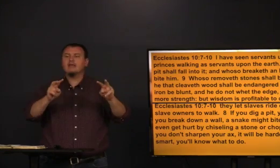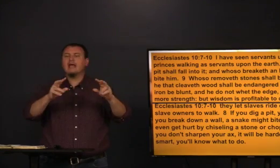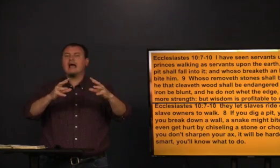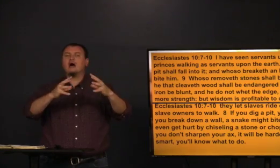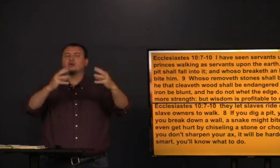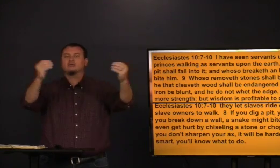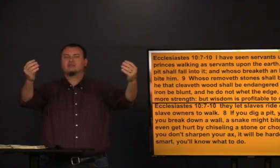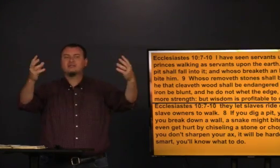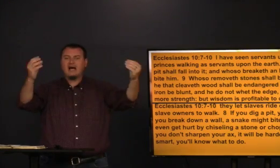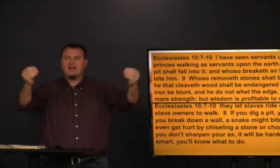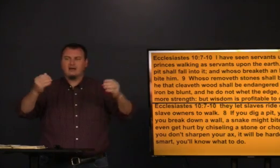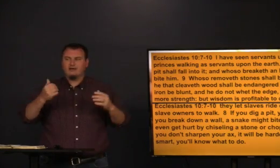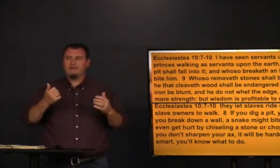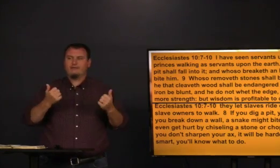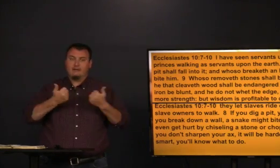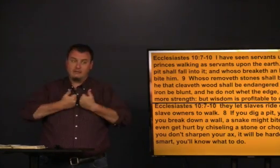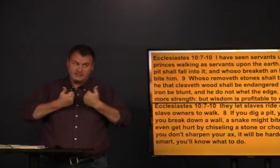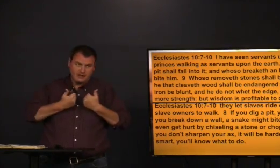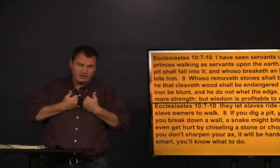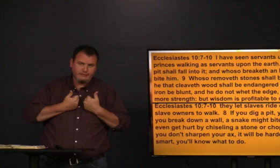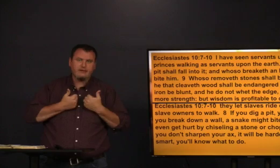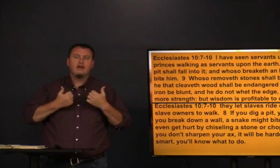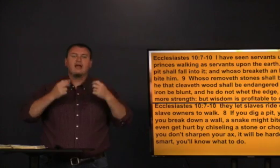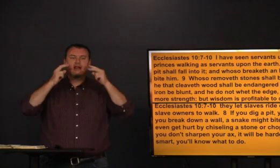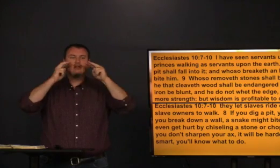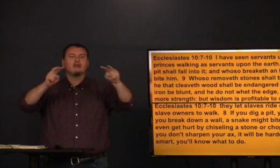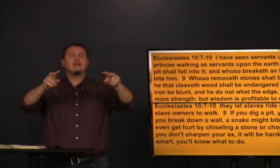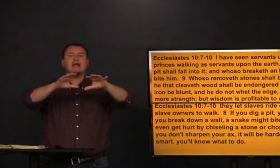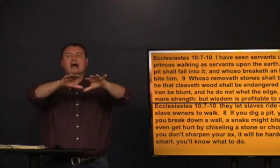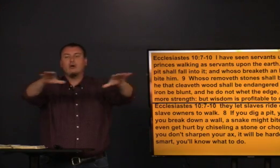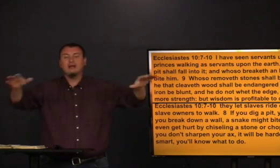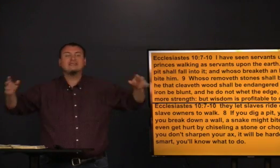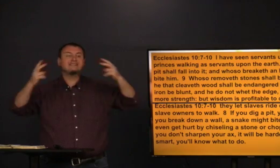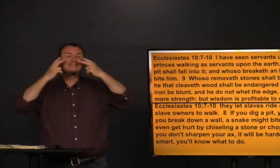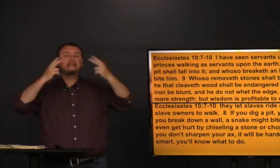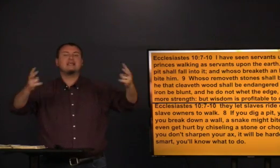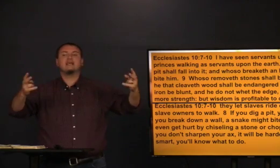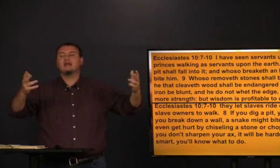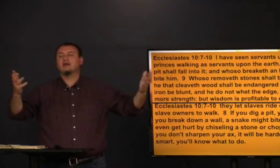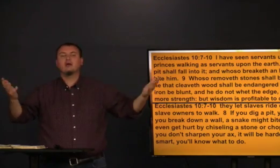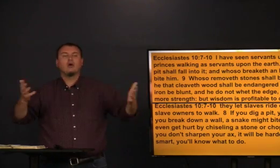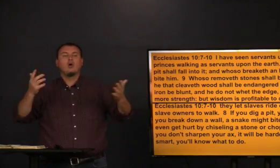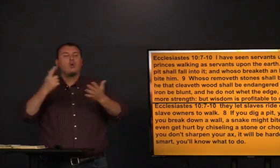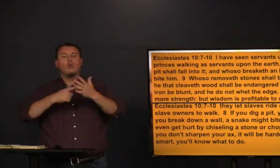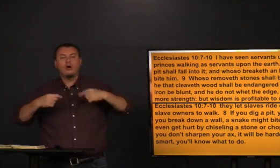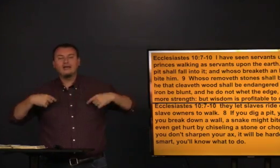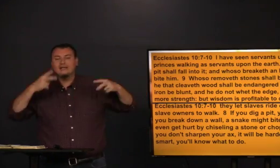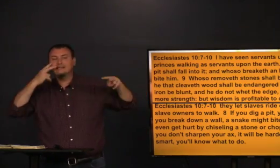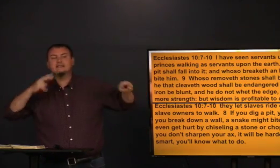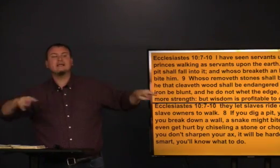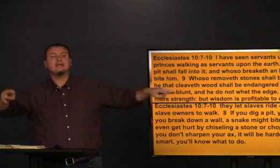looking outside of himself and looking out and seeing what he